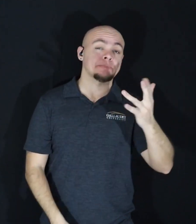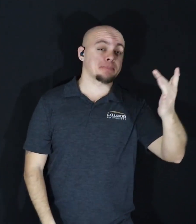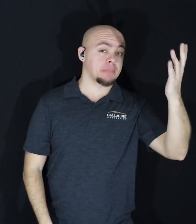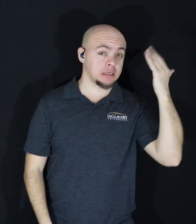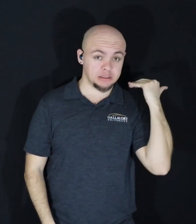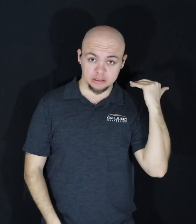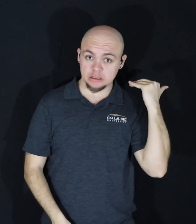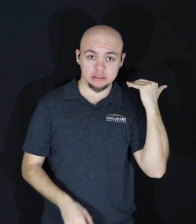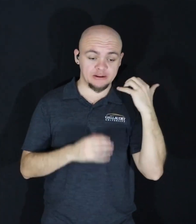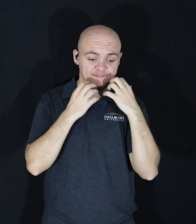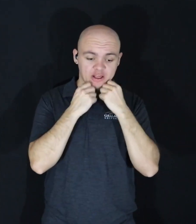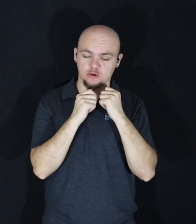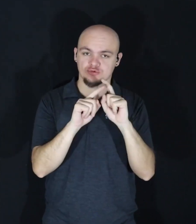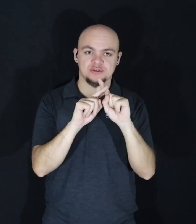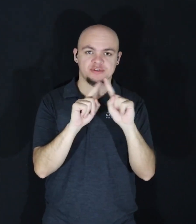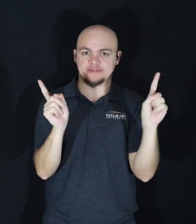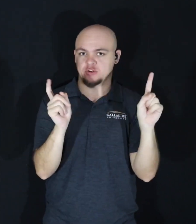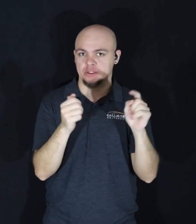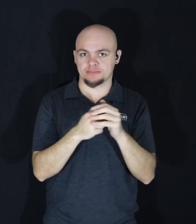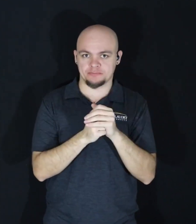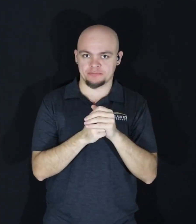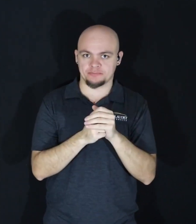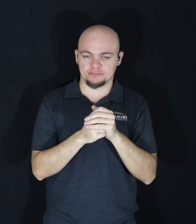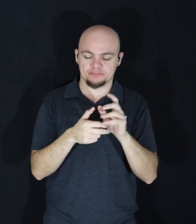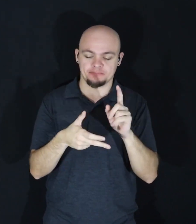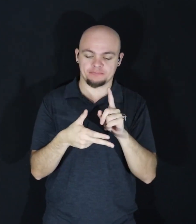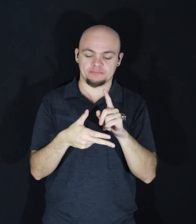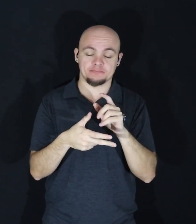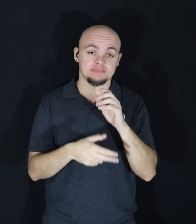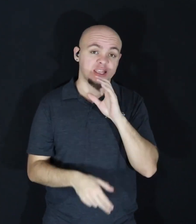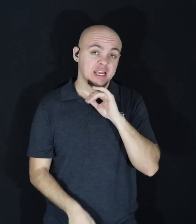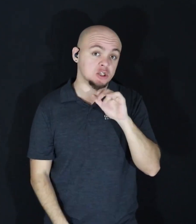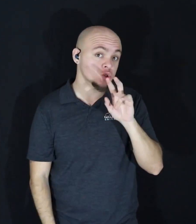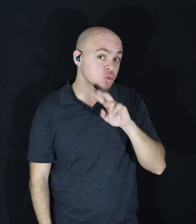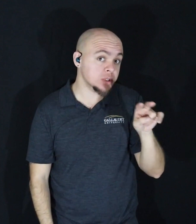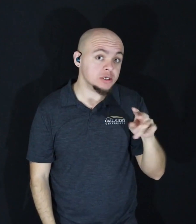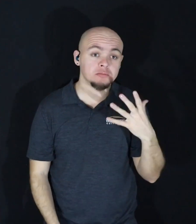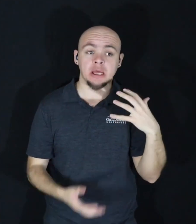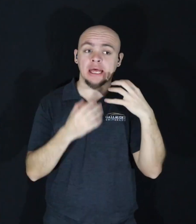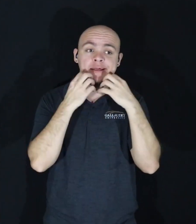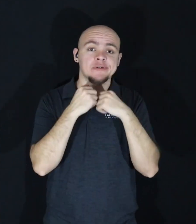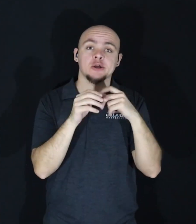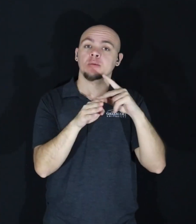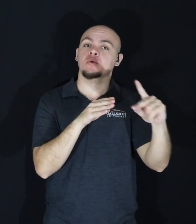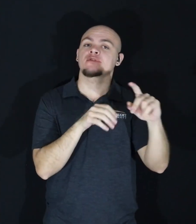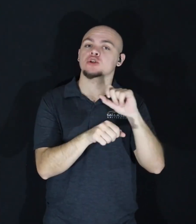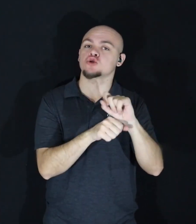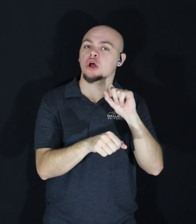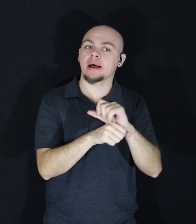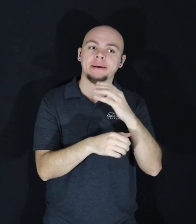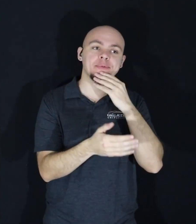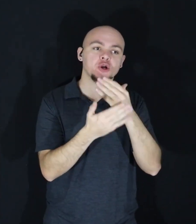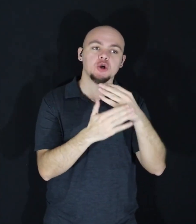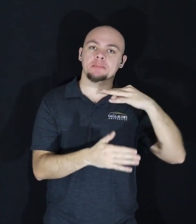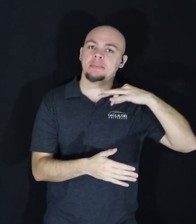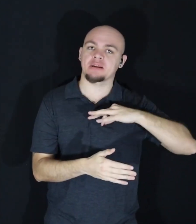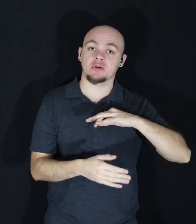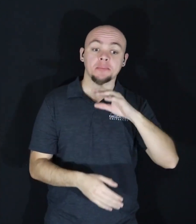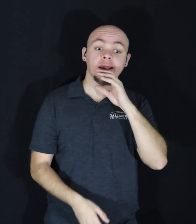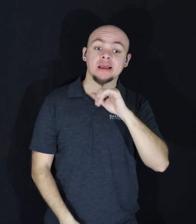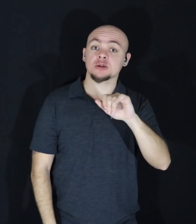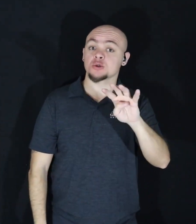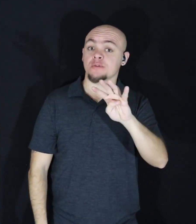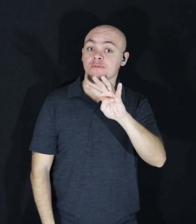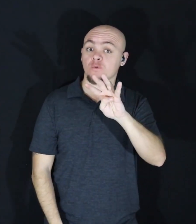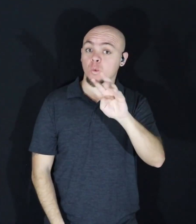of unhappiness. At 22, you could have valued getting a professional job with good benefits, but at